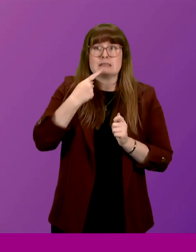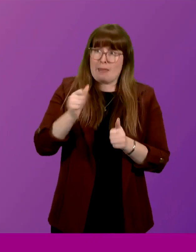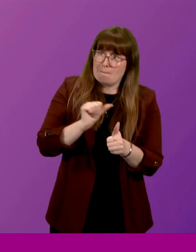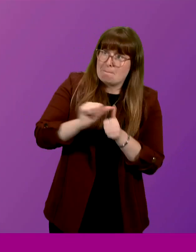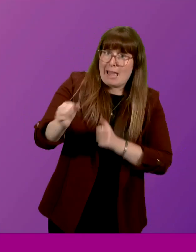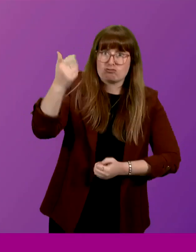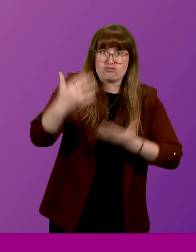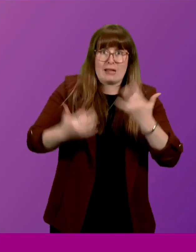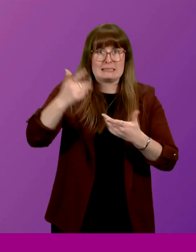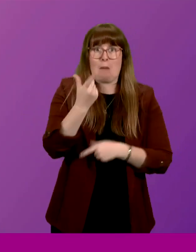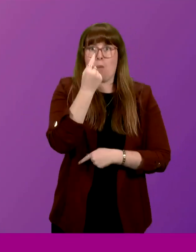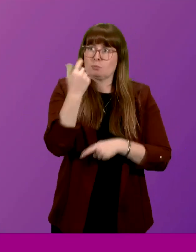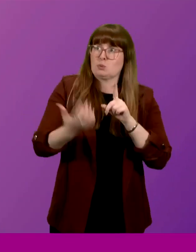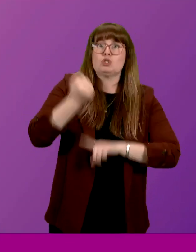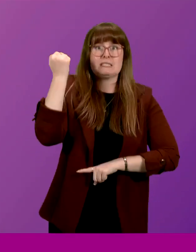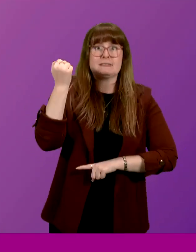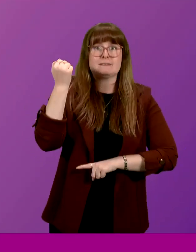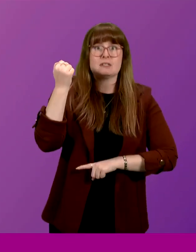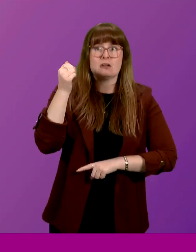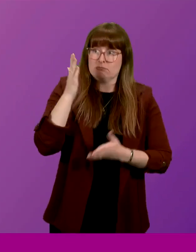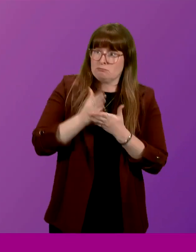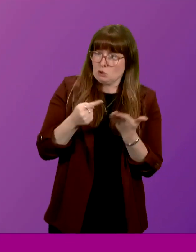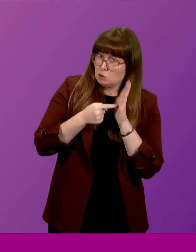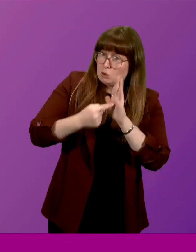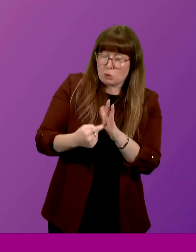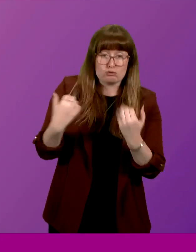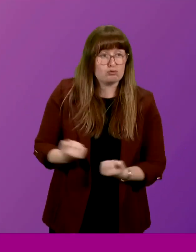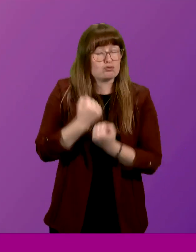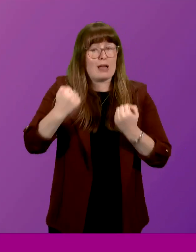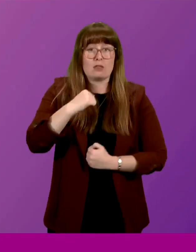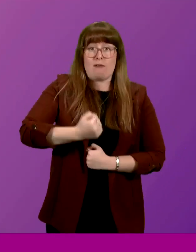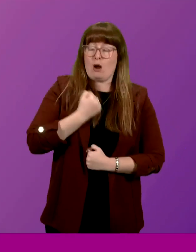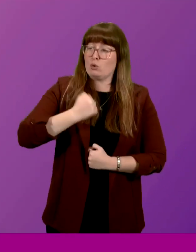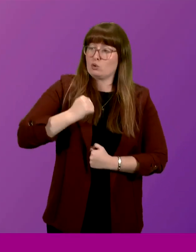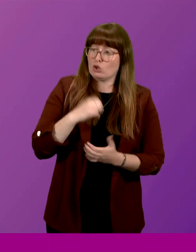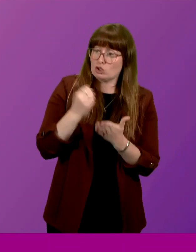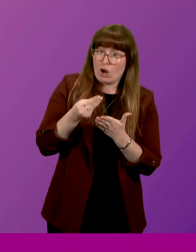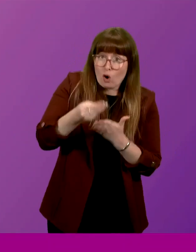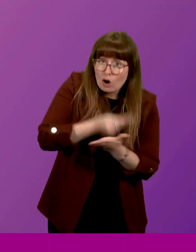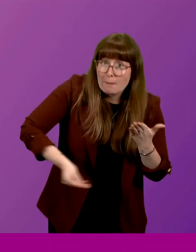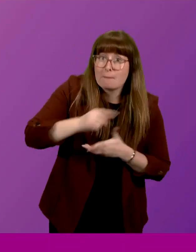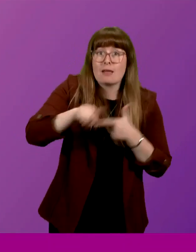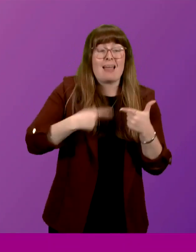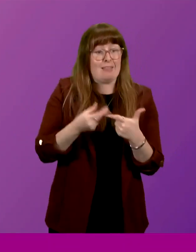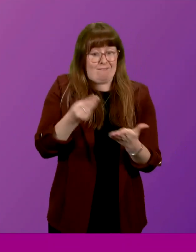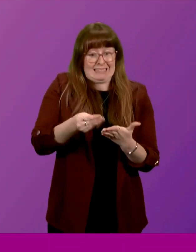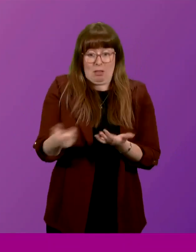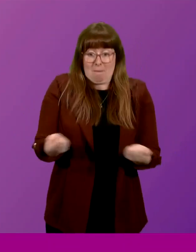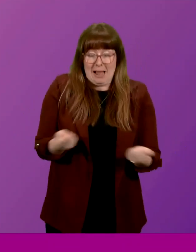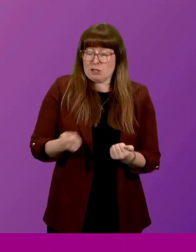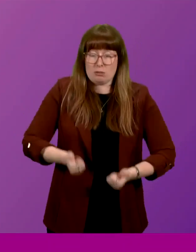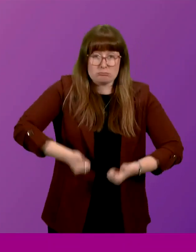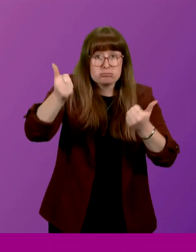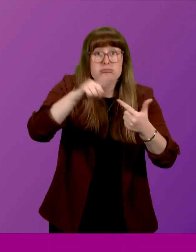rating we could possibly have achieved, a tribute to the strength of the Scottish economy, the strength of the fiscal management of this government, the strength